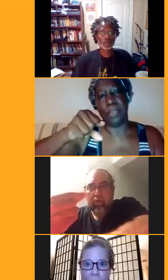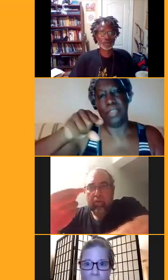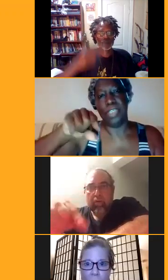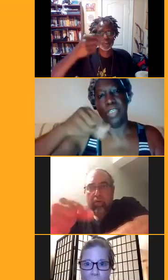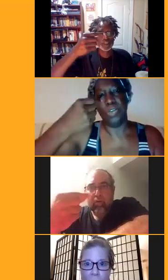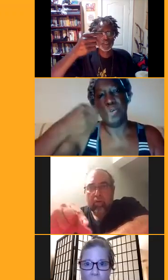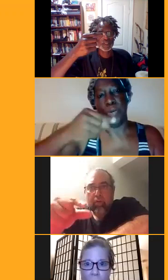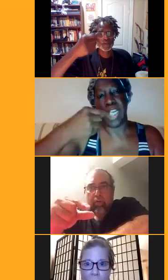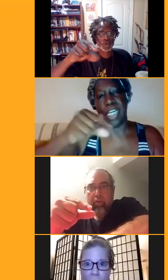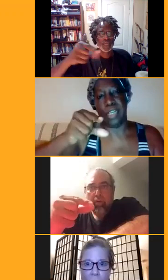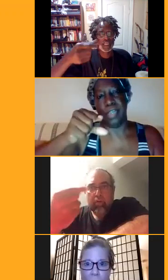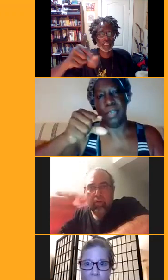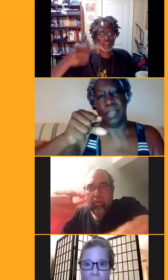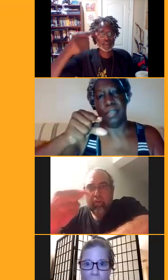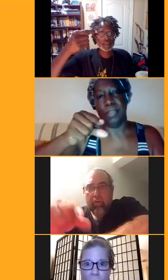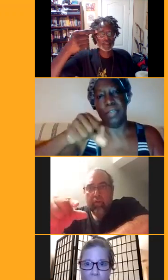Shake it. Green.